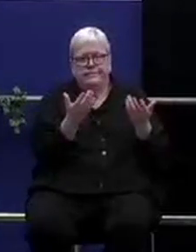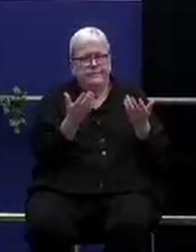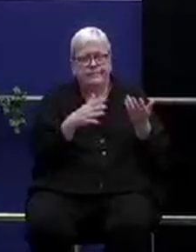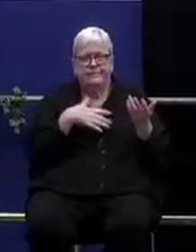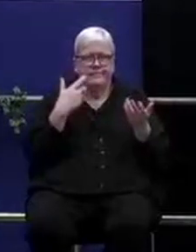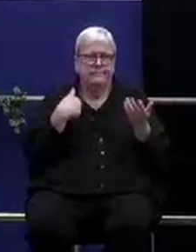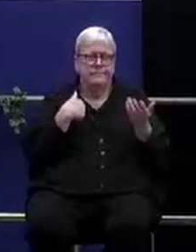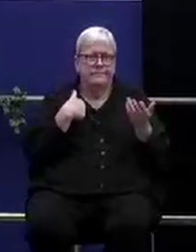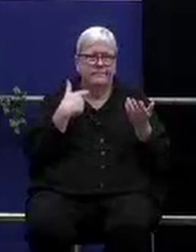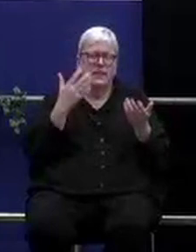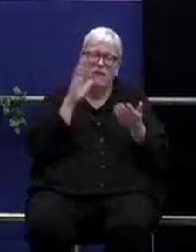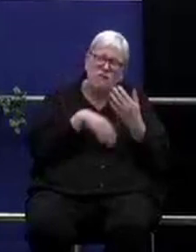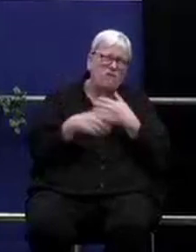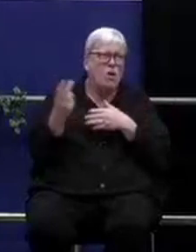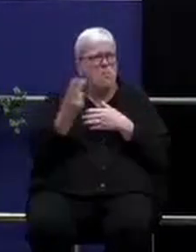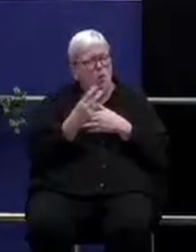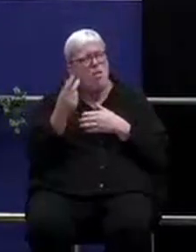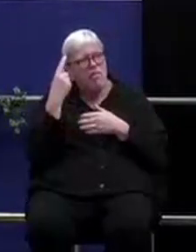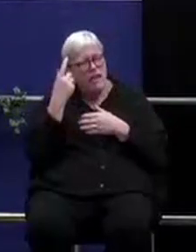So I think I've taken from both, and I think